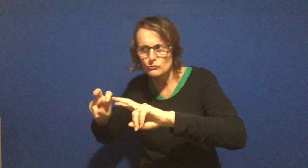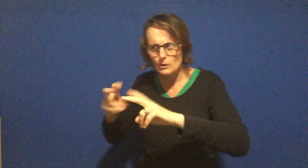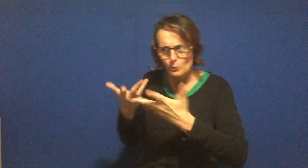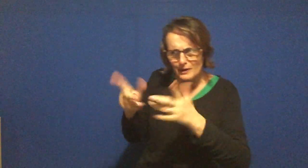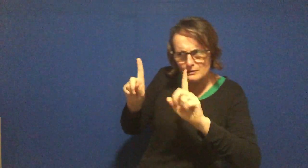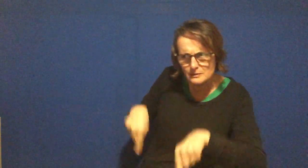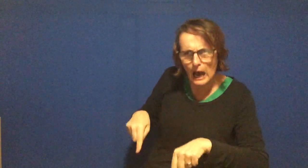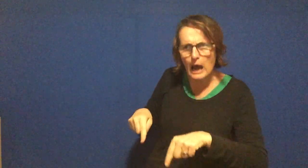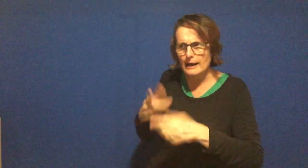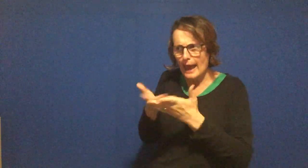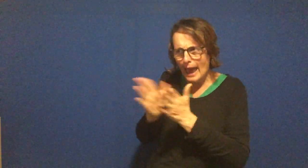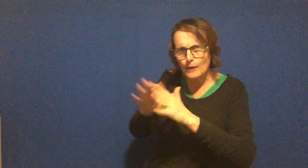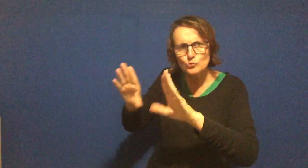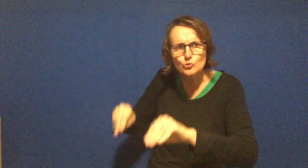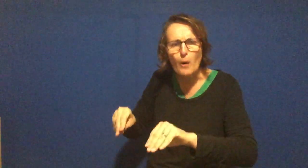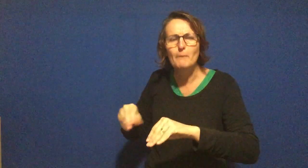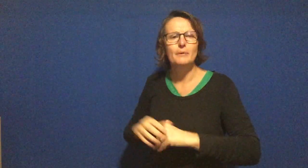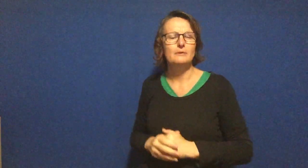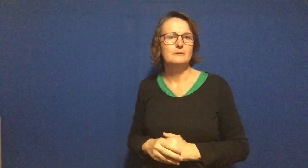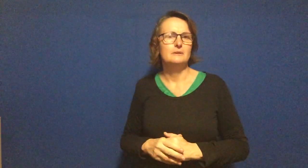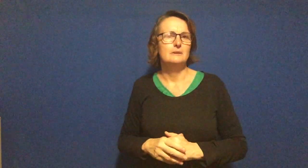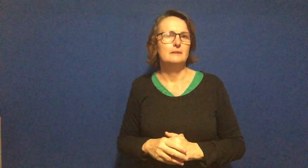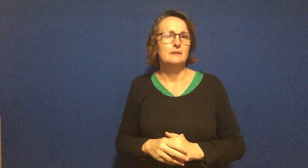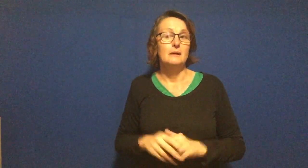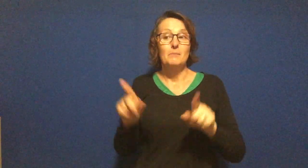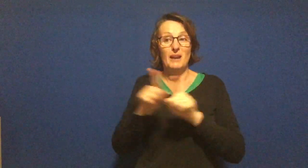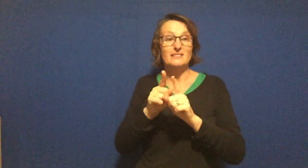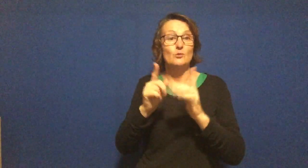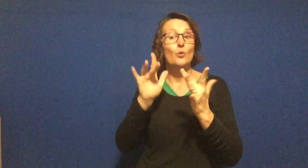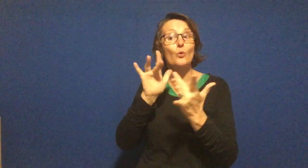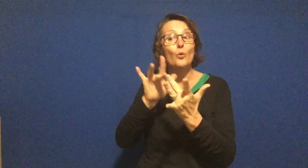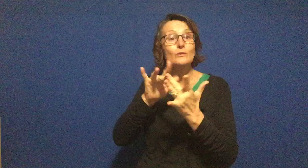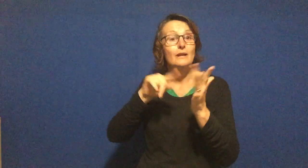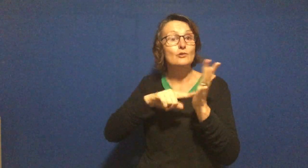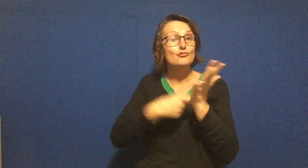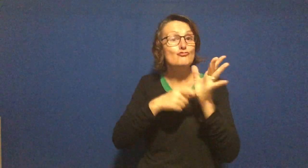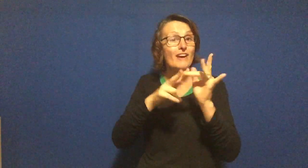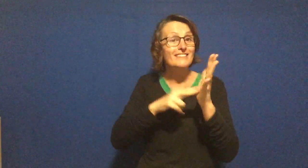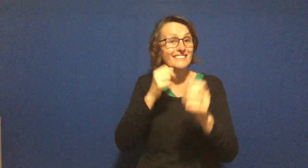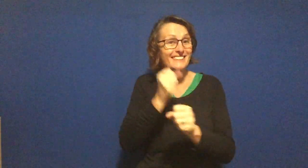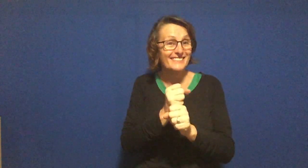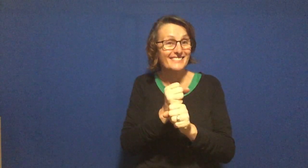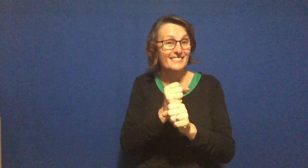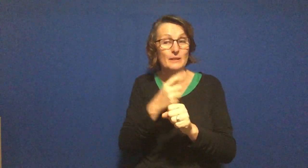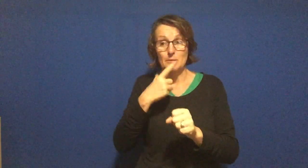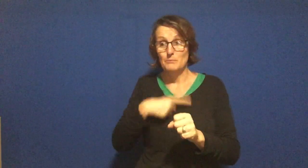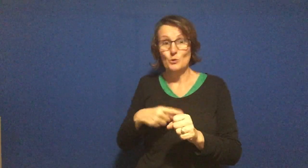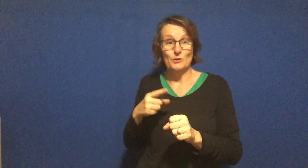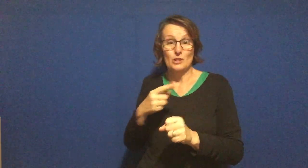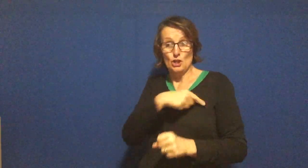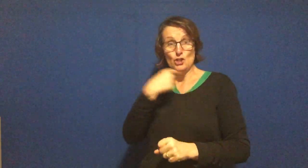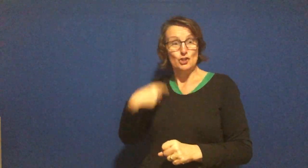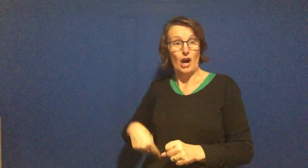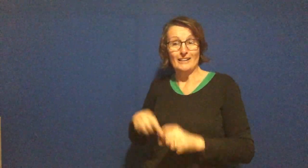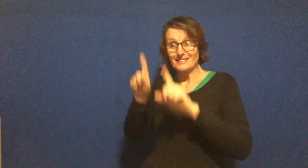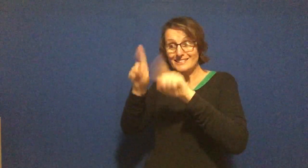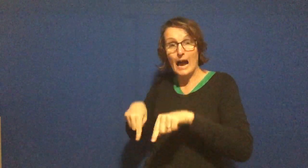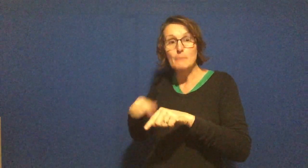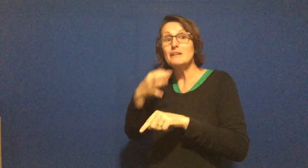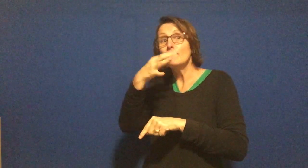it. Also do serious contact tracing as to where, when you've only got a few people, relatively speaking, infected at that point, you